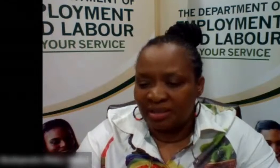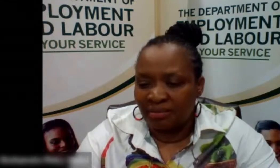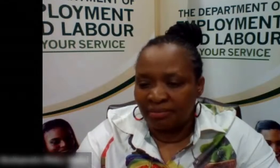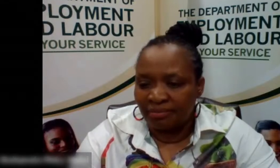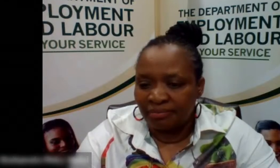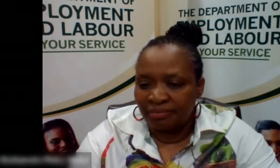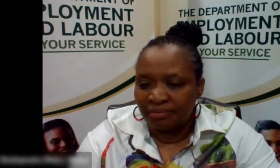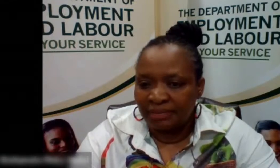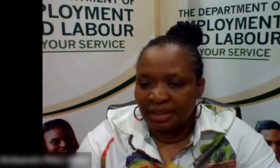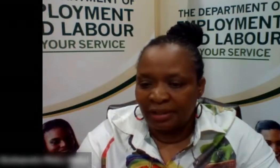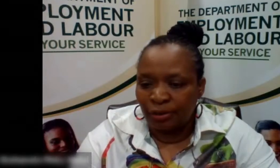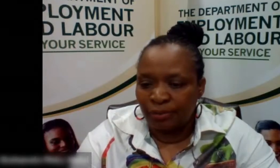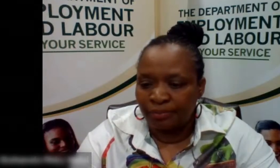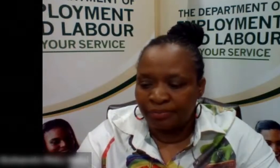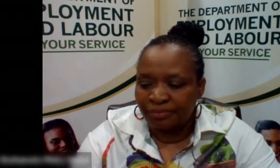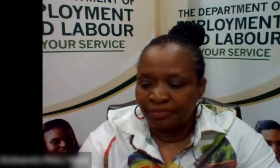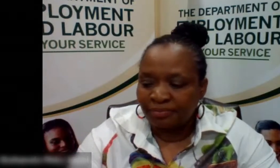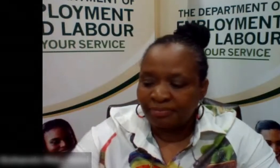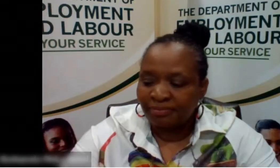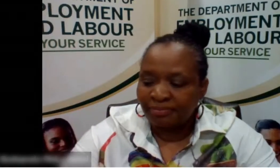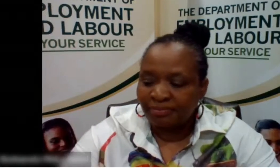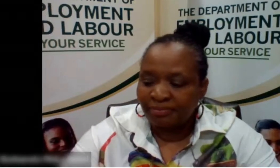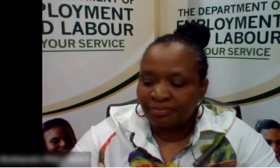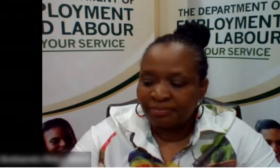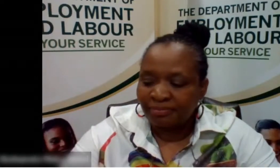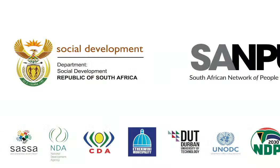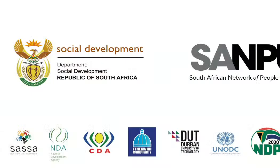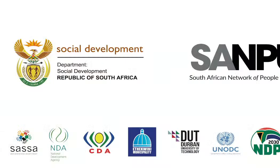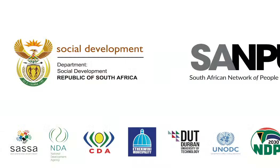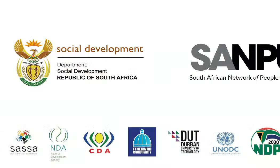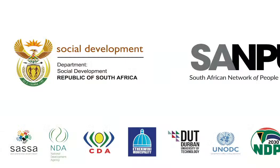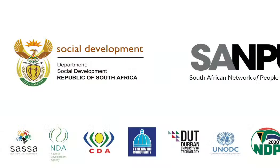listening. Thank you. Thank you.